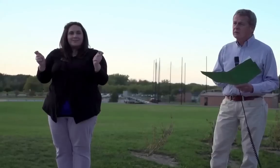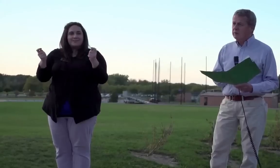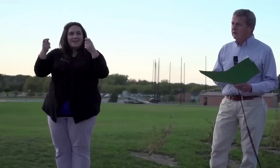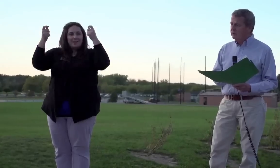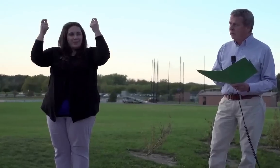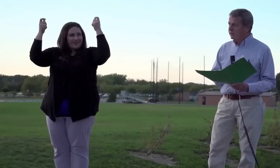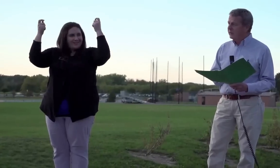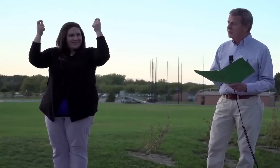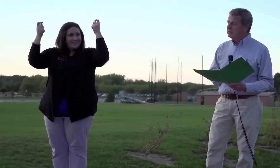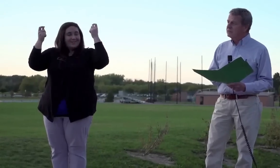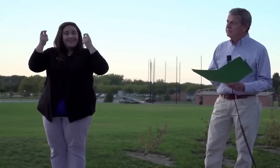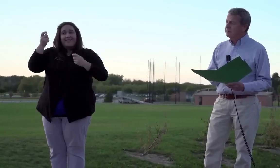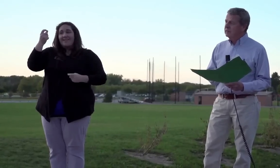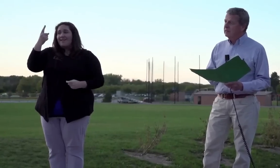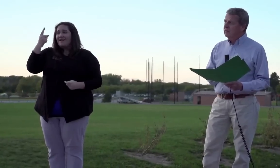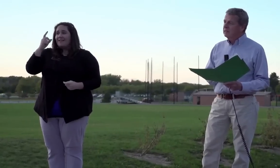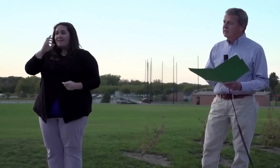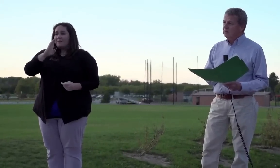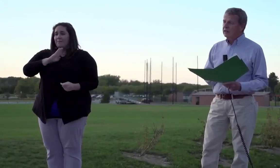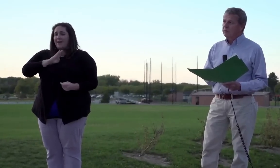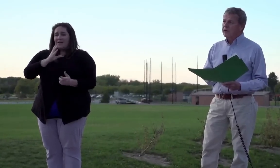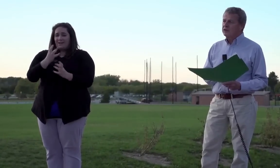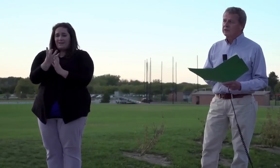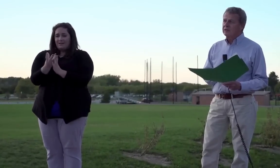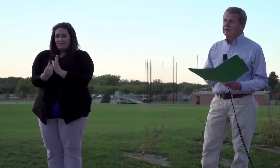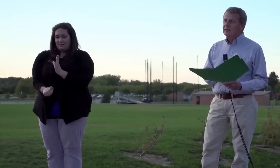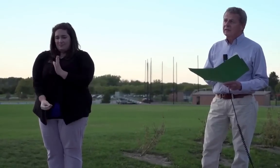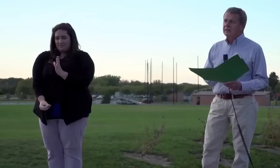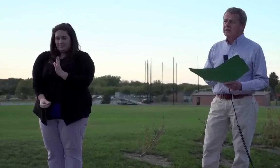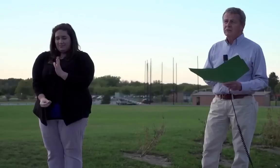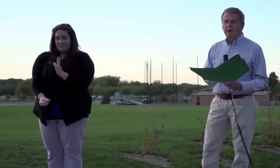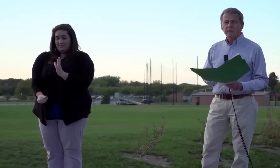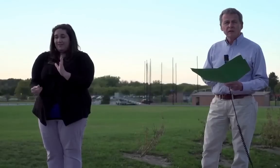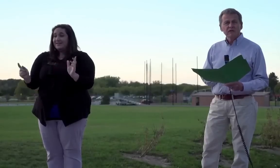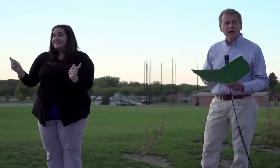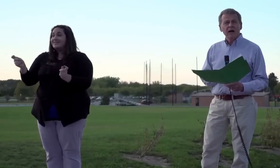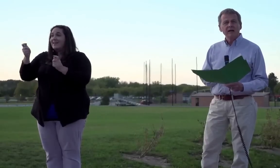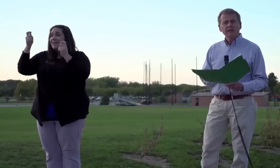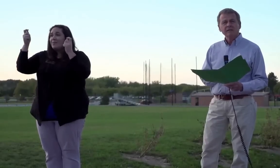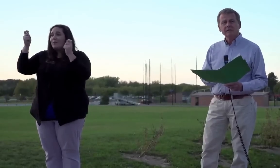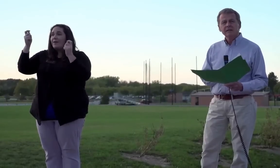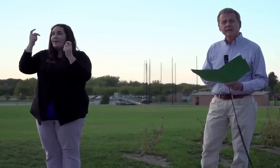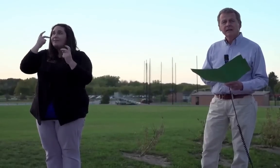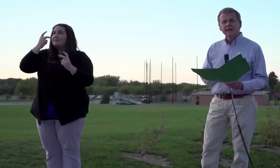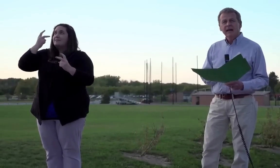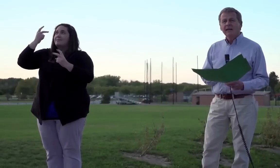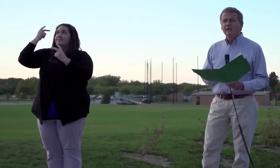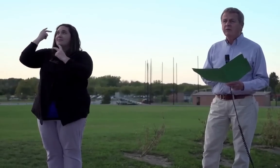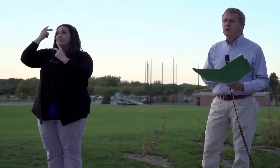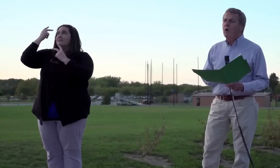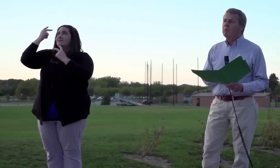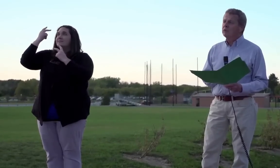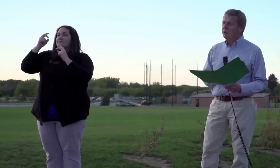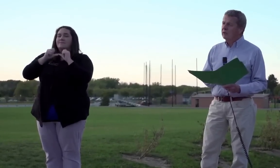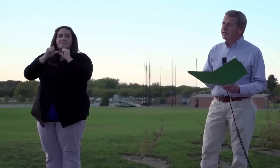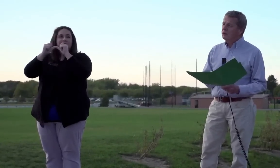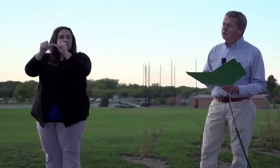with us. The celebration, his memory lives on. And in a few moments when we light